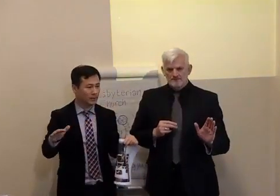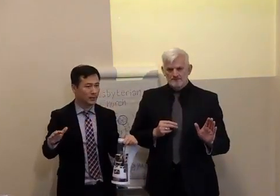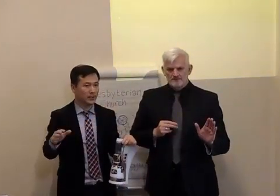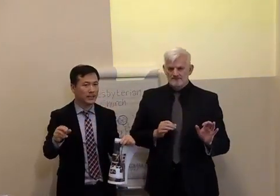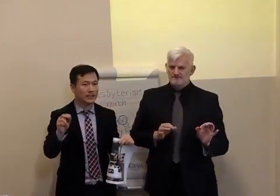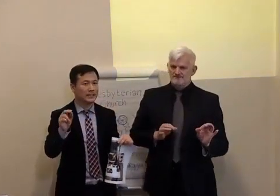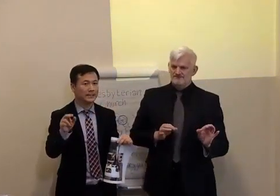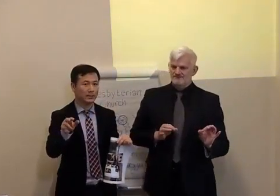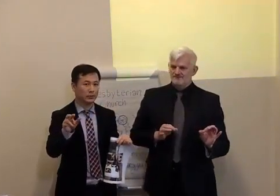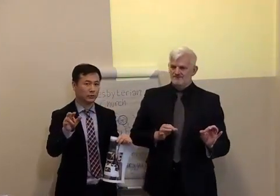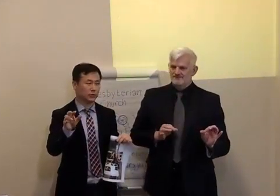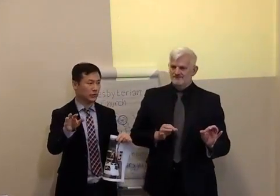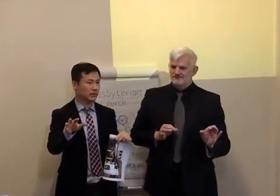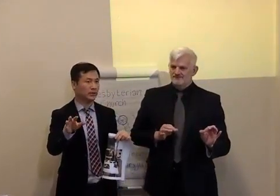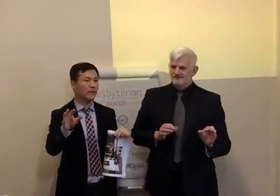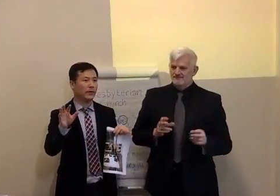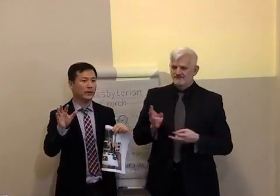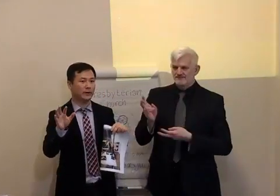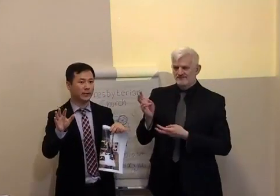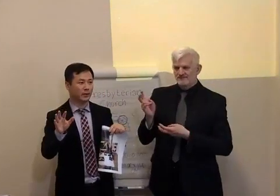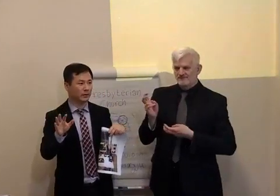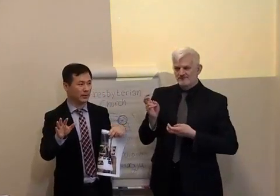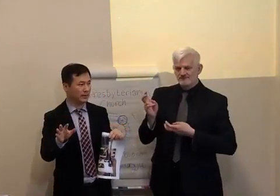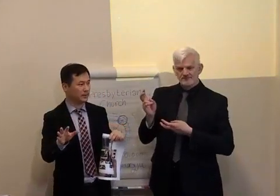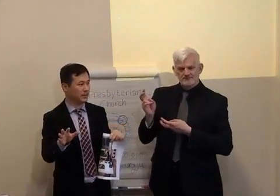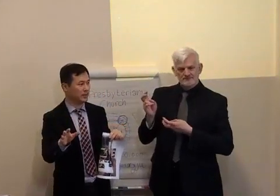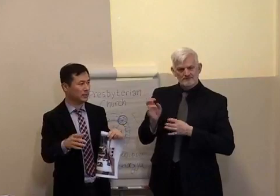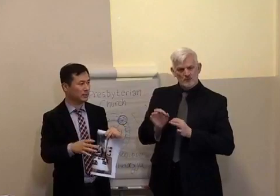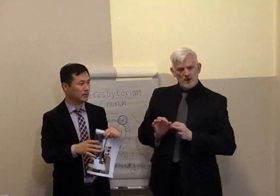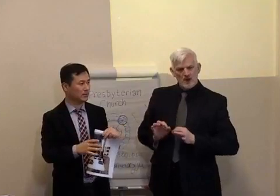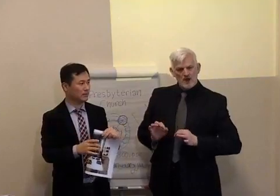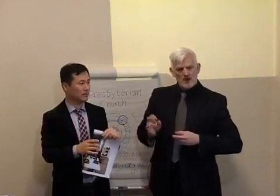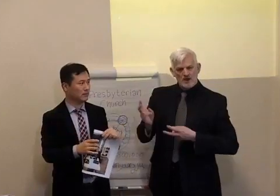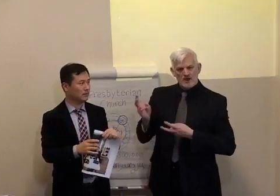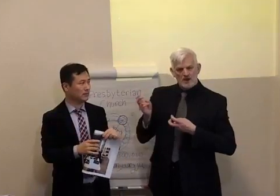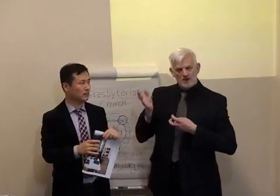quietly listening to sermon very, very nicely.